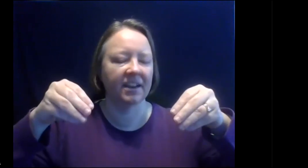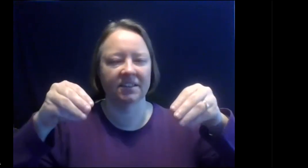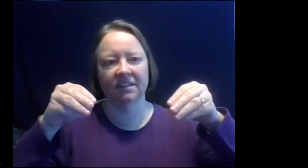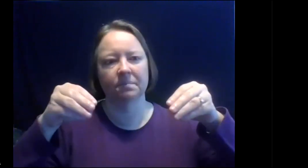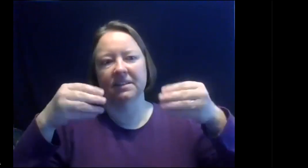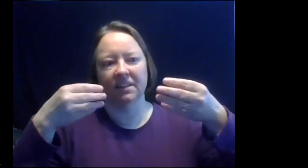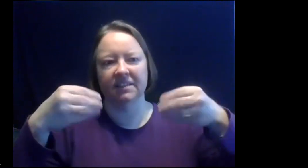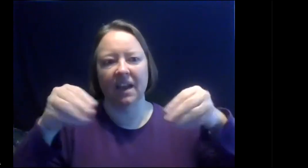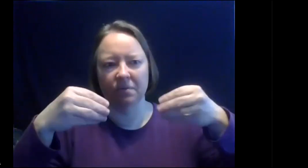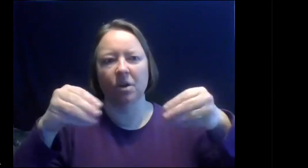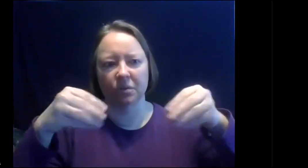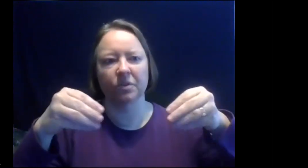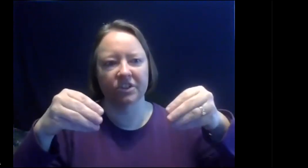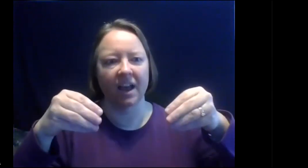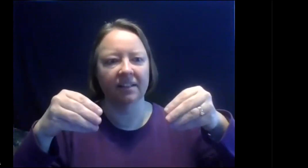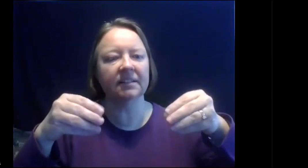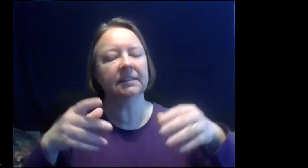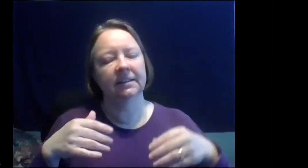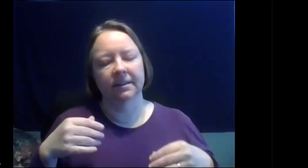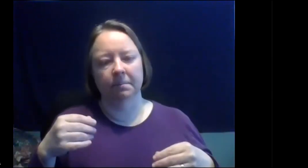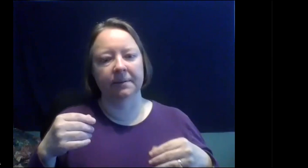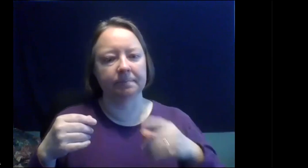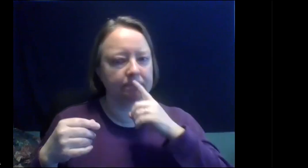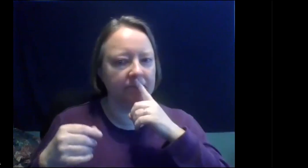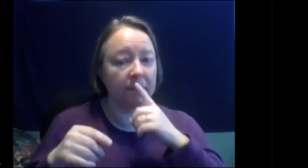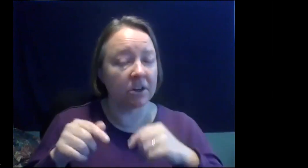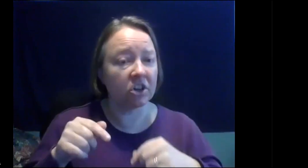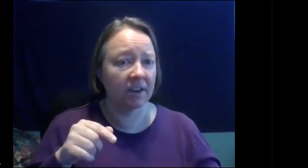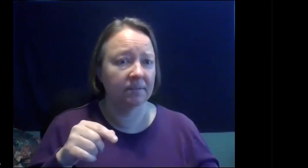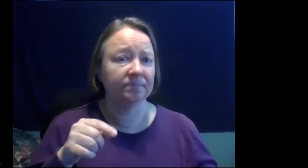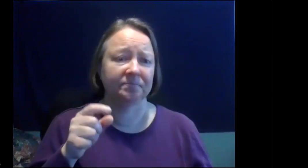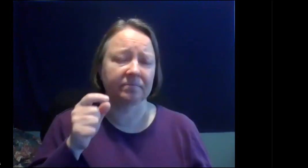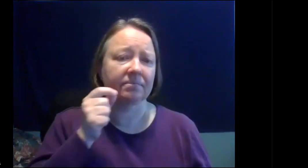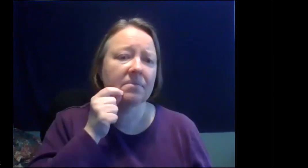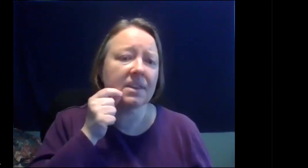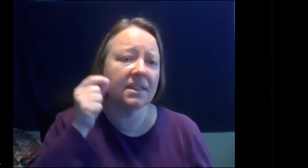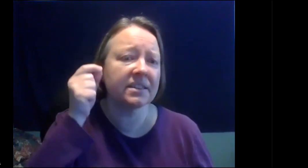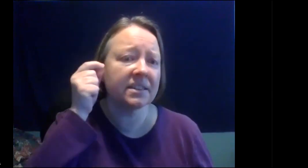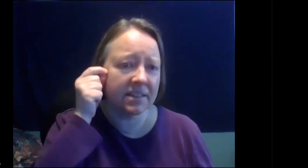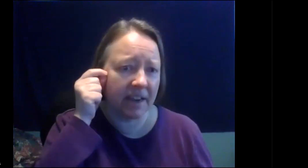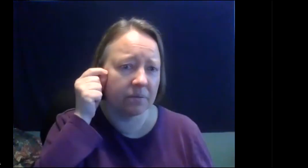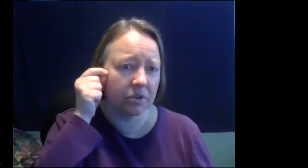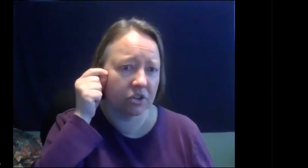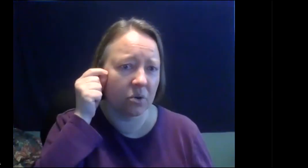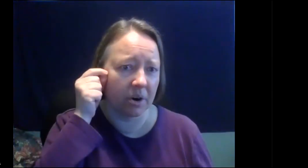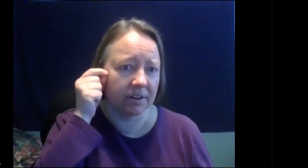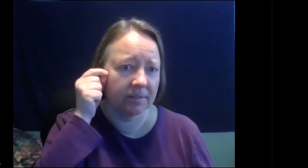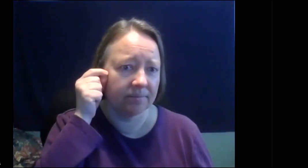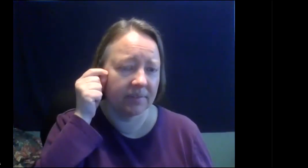it's the basically sign also for sell. But in Michigan, this is the sign for store.